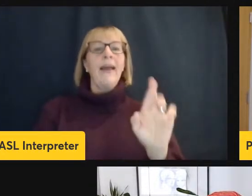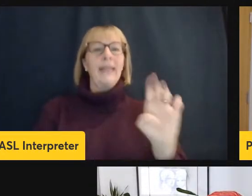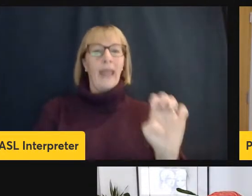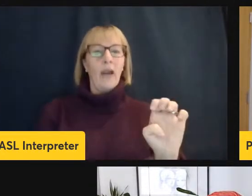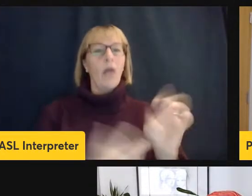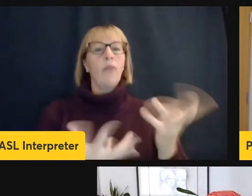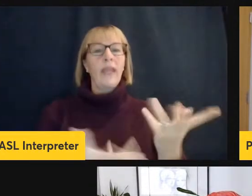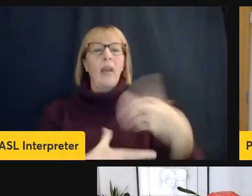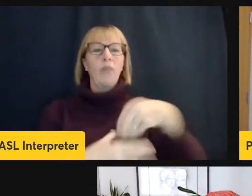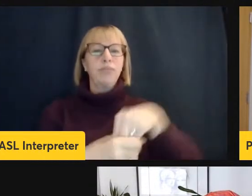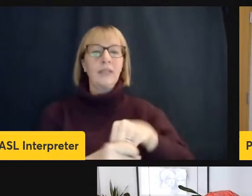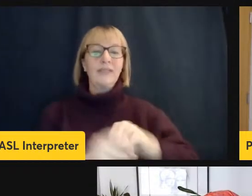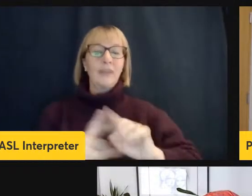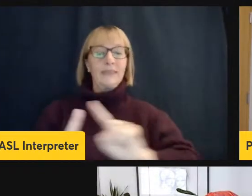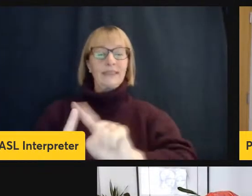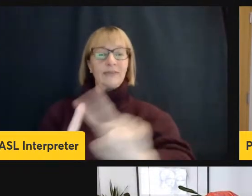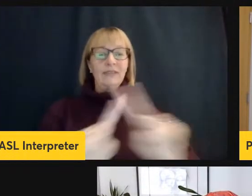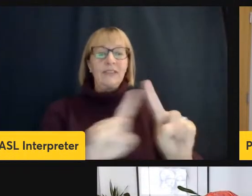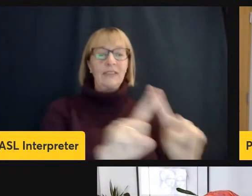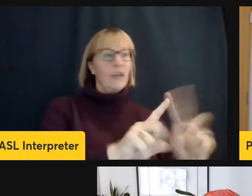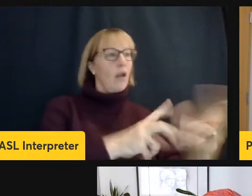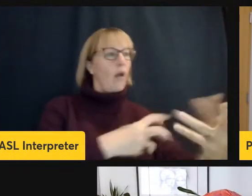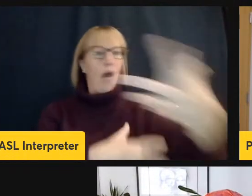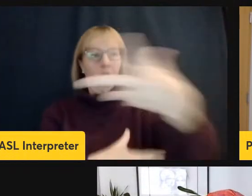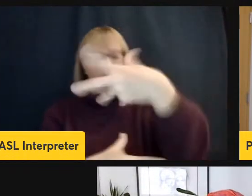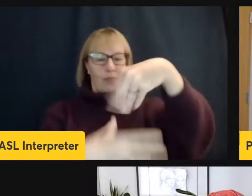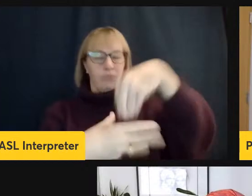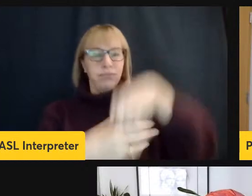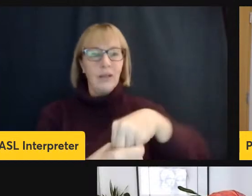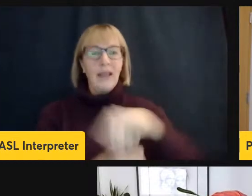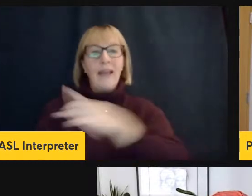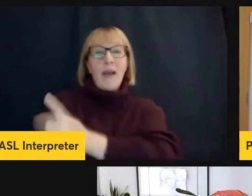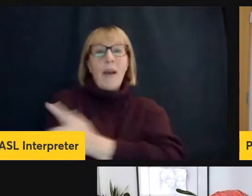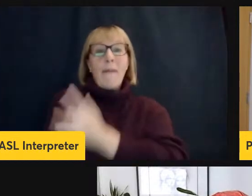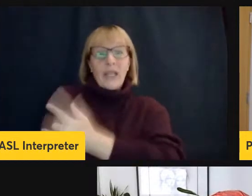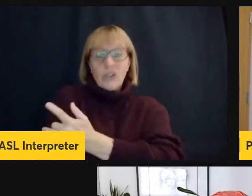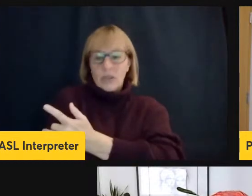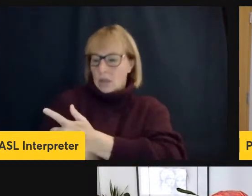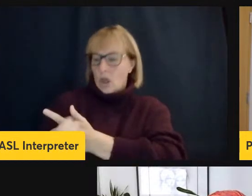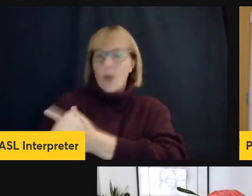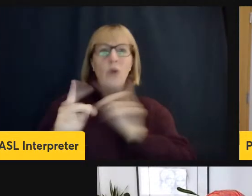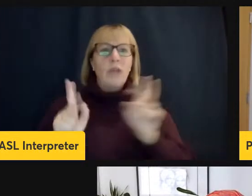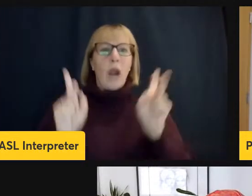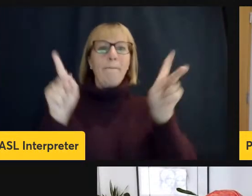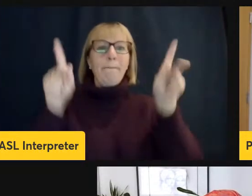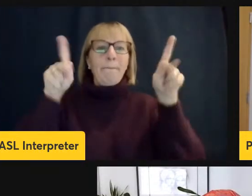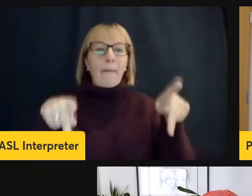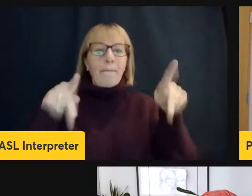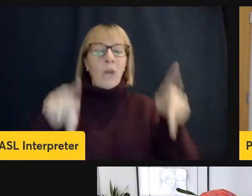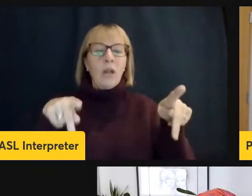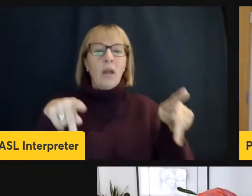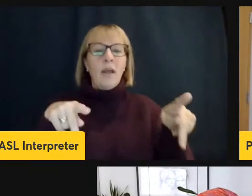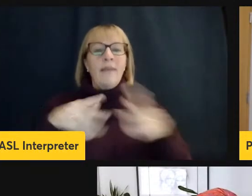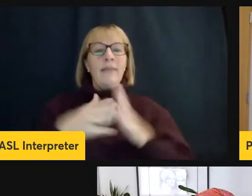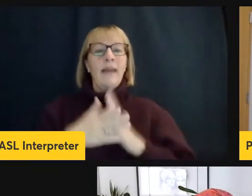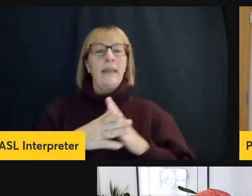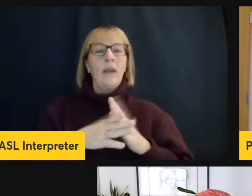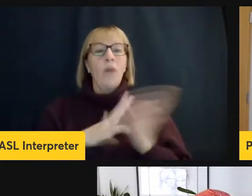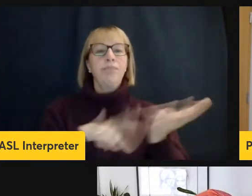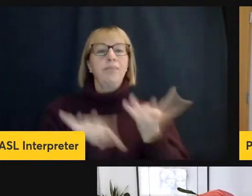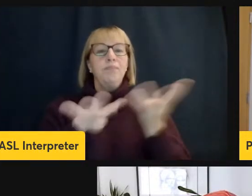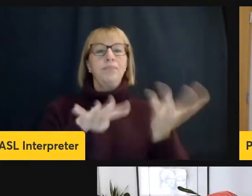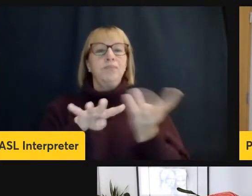integrated interdisciplinary care. And that's to ensure that patients, who are people, don't just fall through the cracks of the conveyor belt